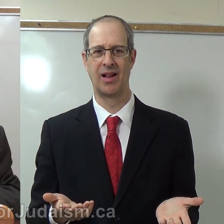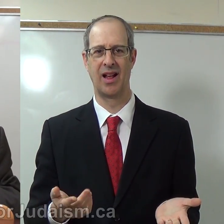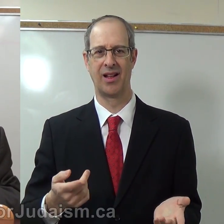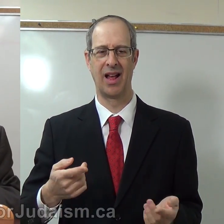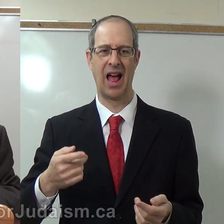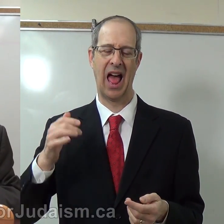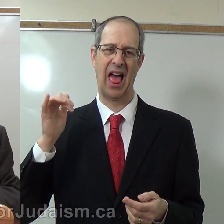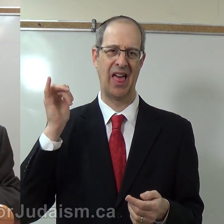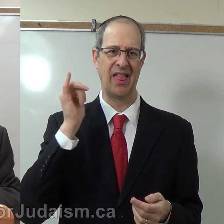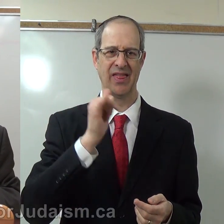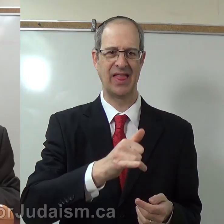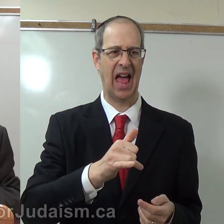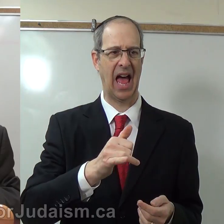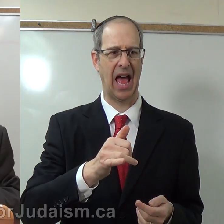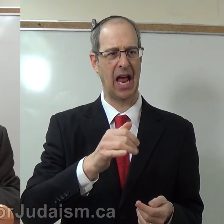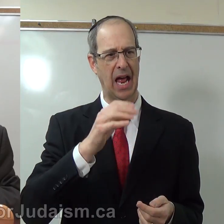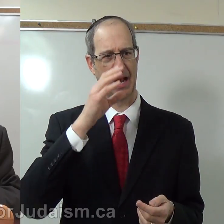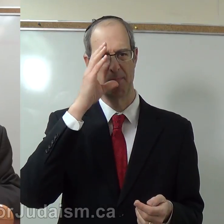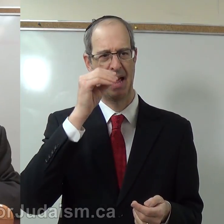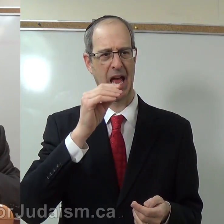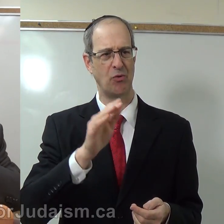a person will never be happy